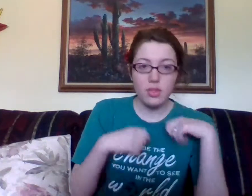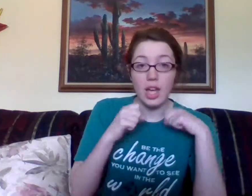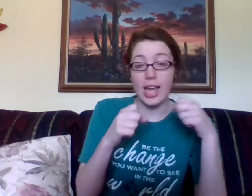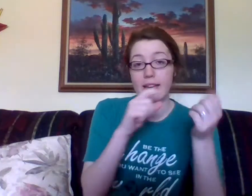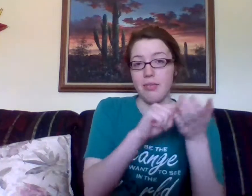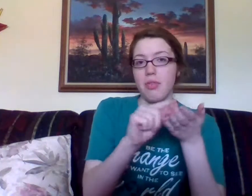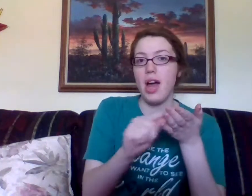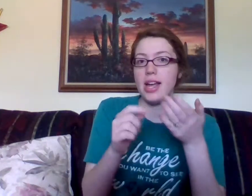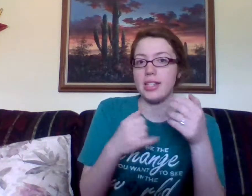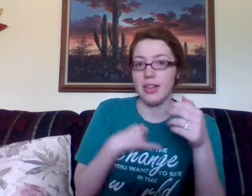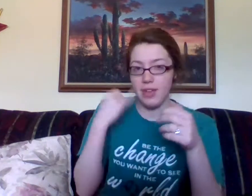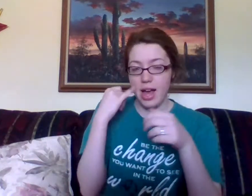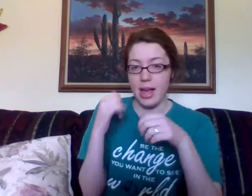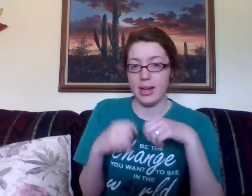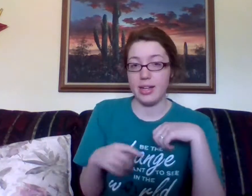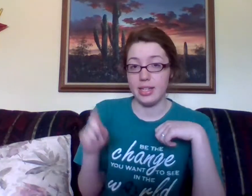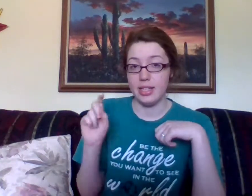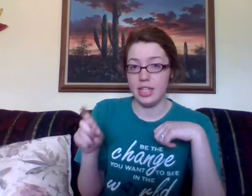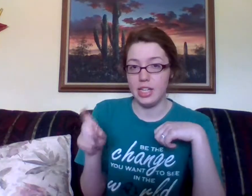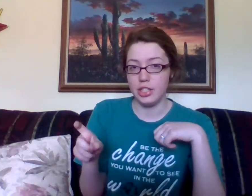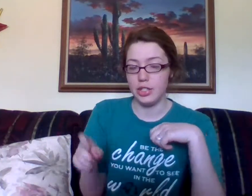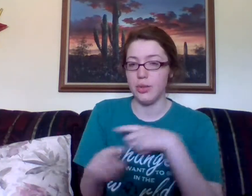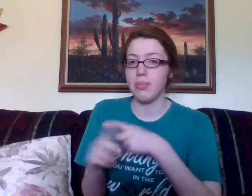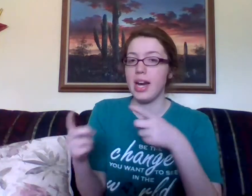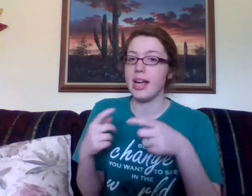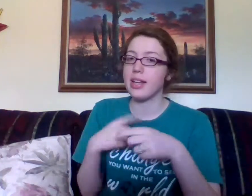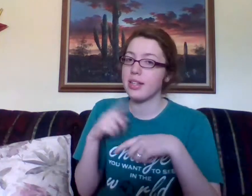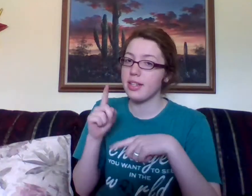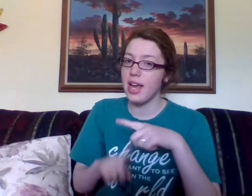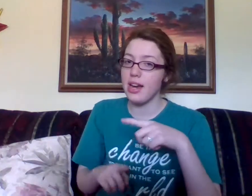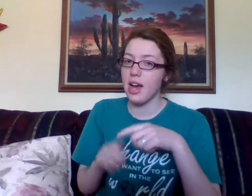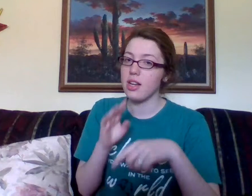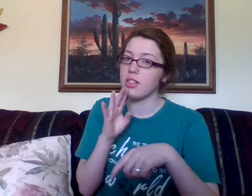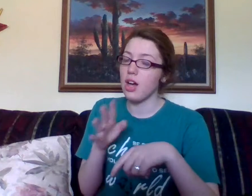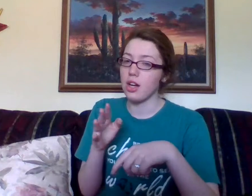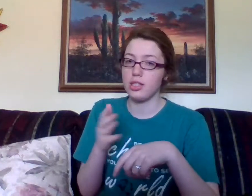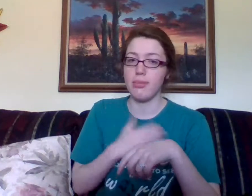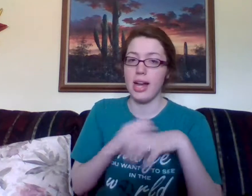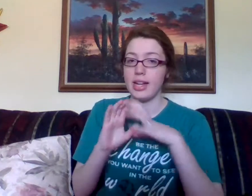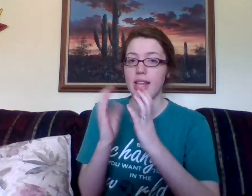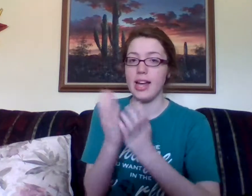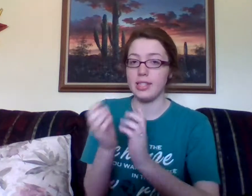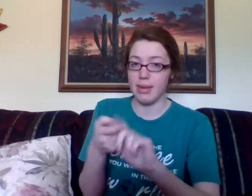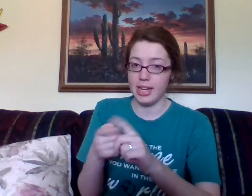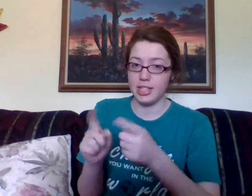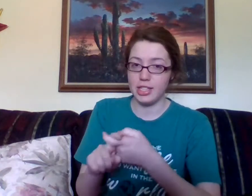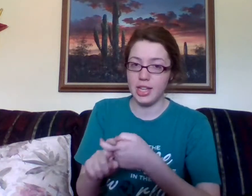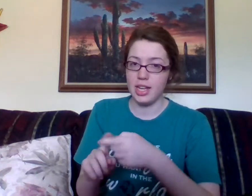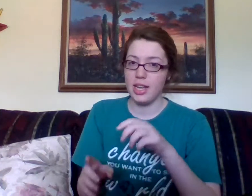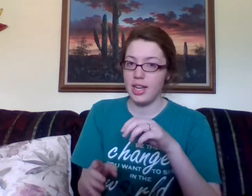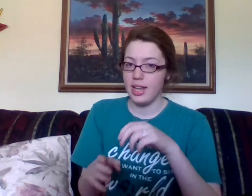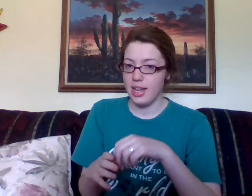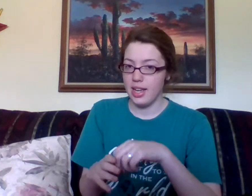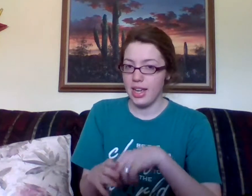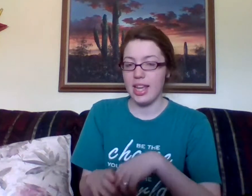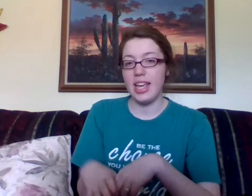I can write if I need to, but I cannot talk to my classmates